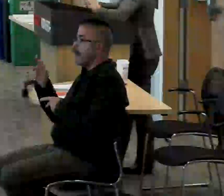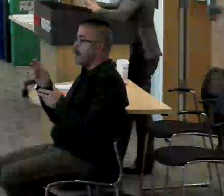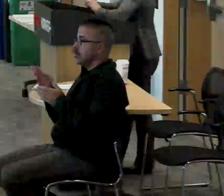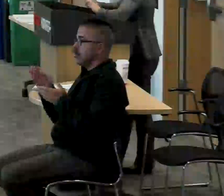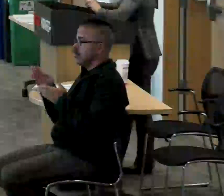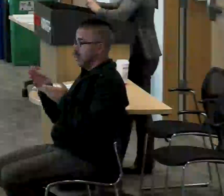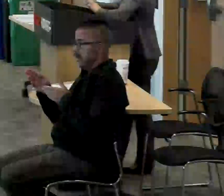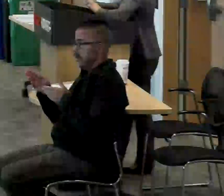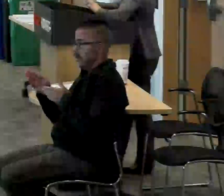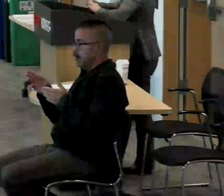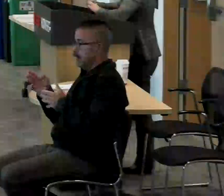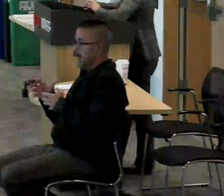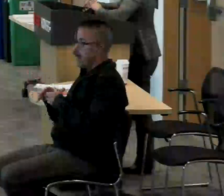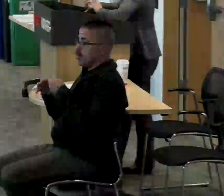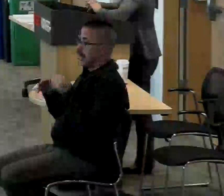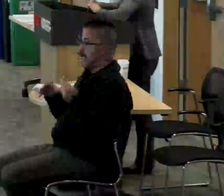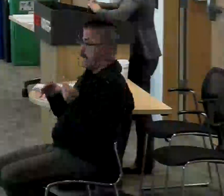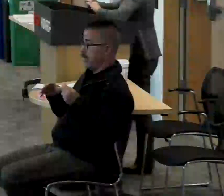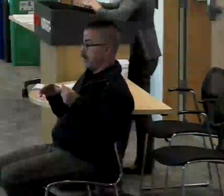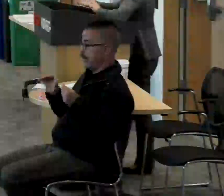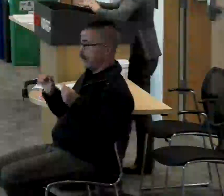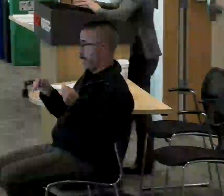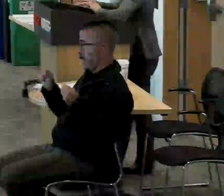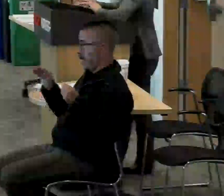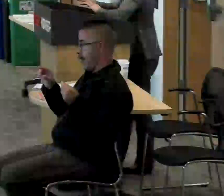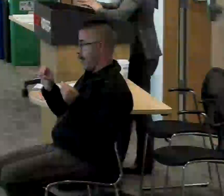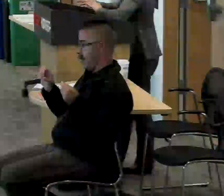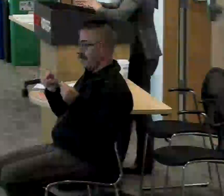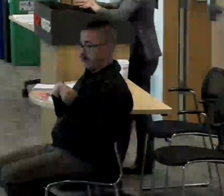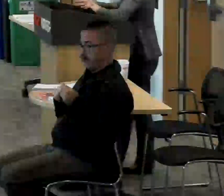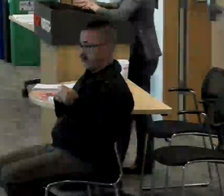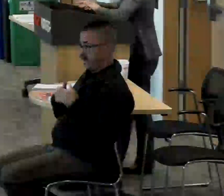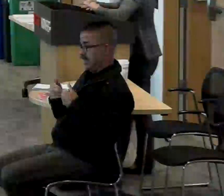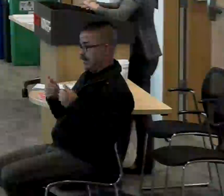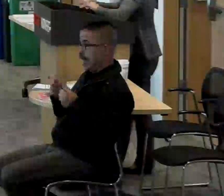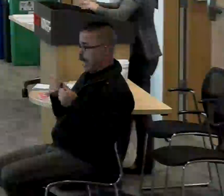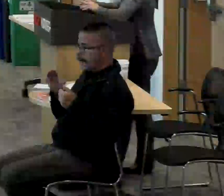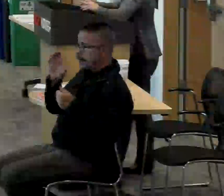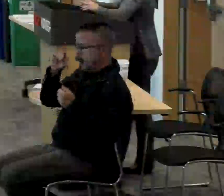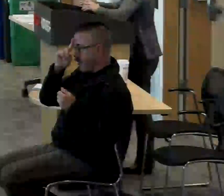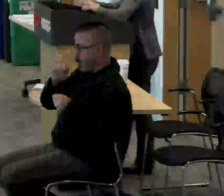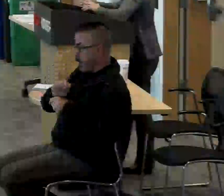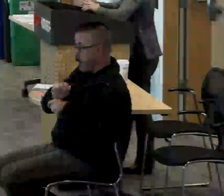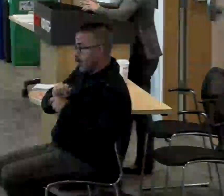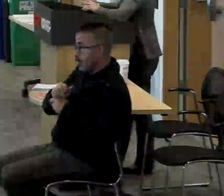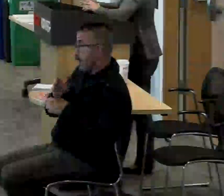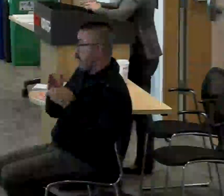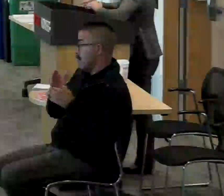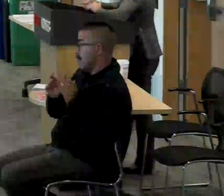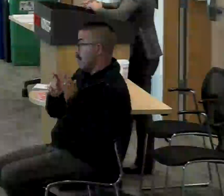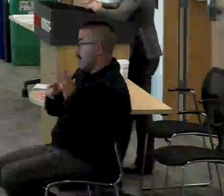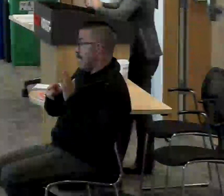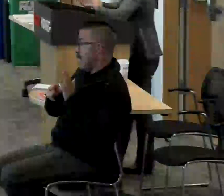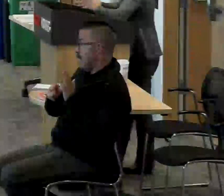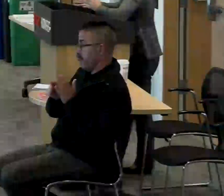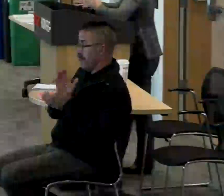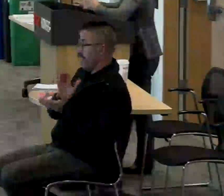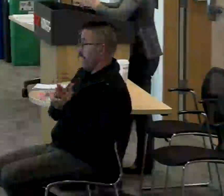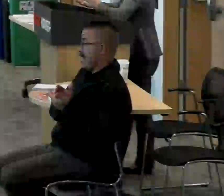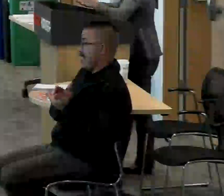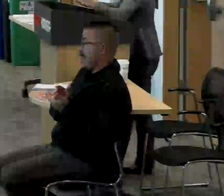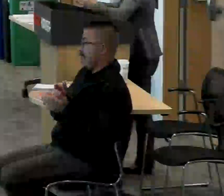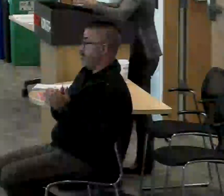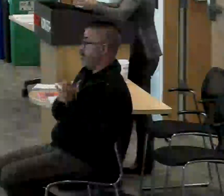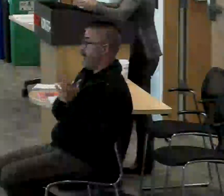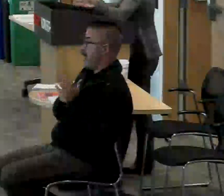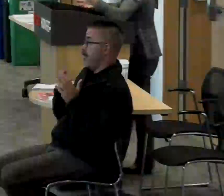and maybe potentially seek employment, or you know what I mean? And so then slowly maybe move off benefits of some sort. But you can